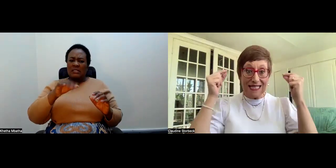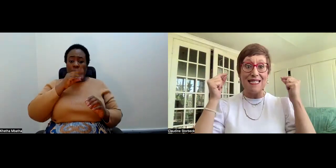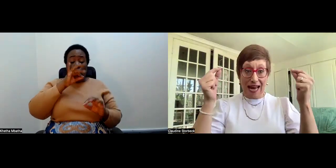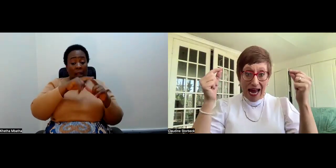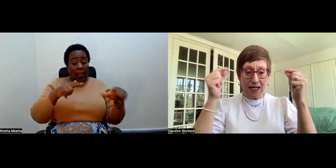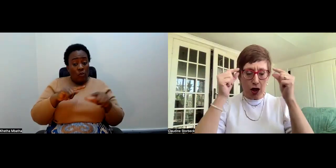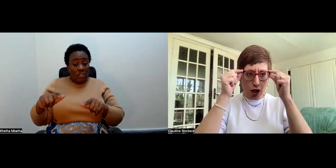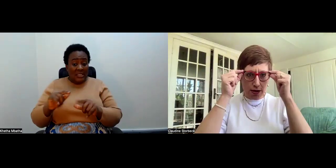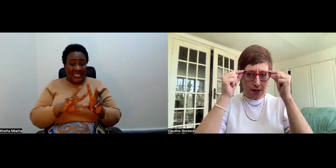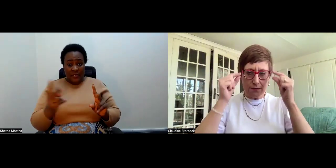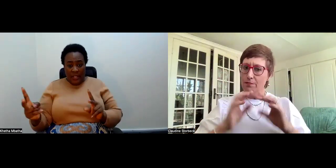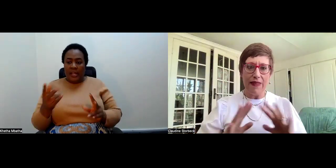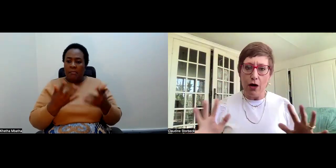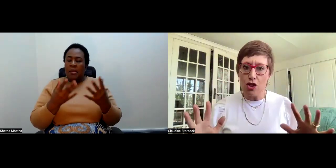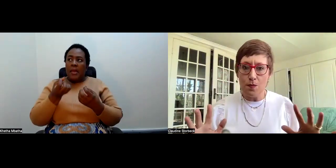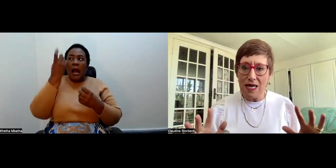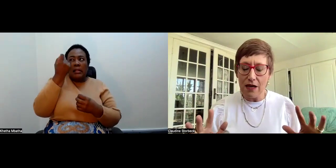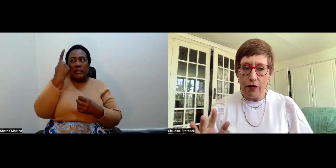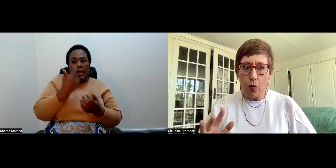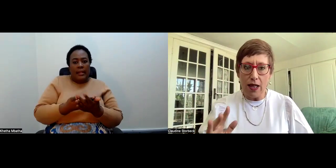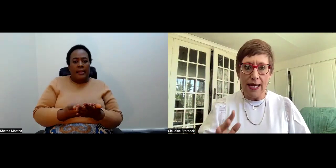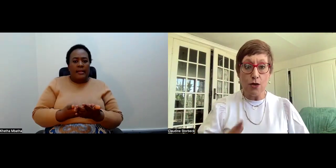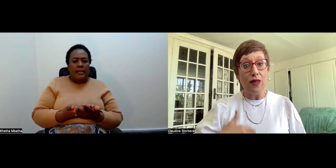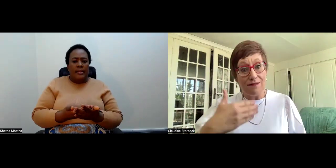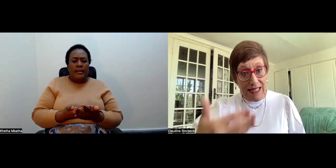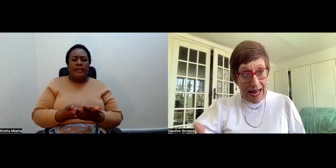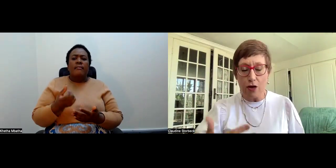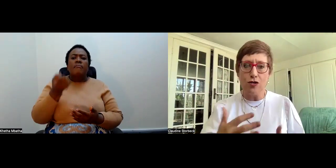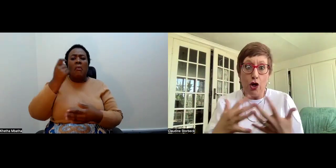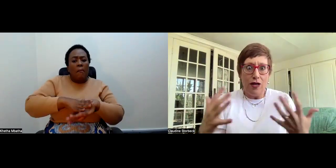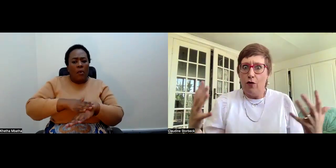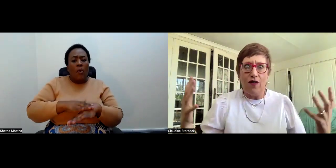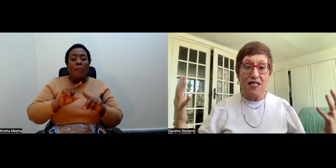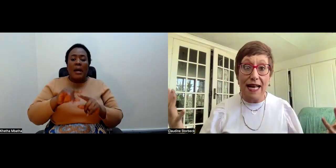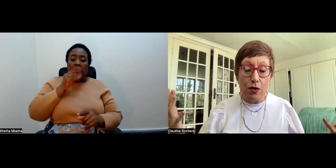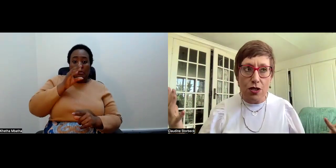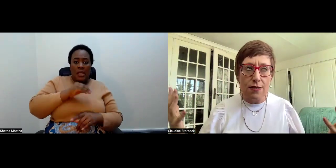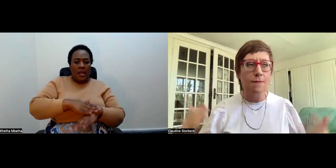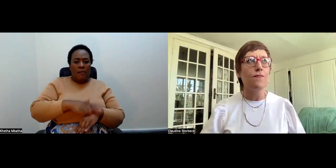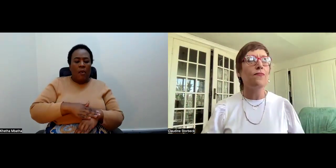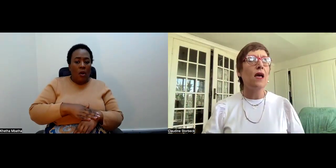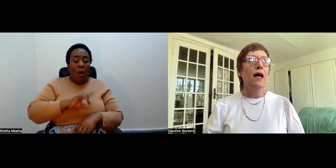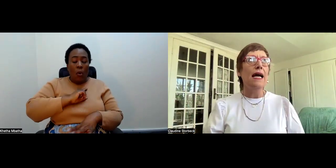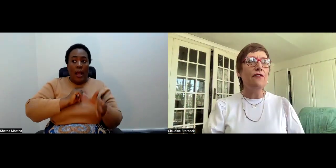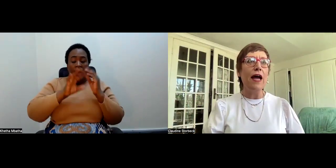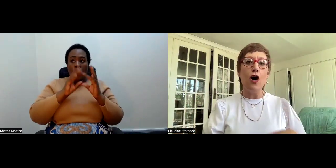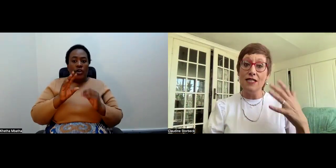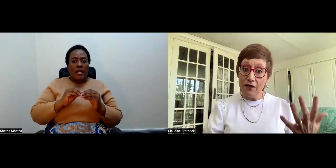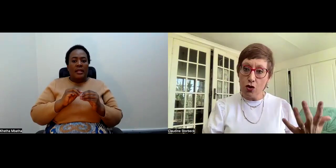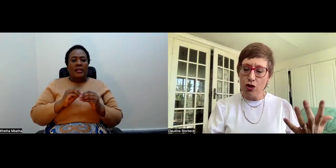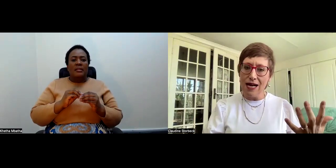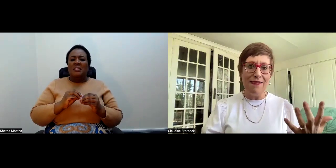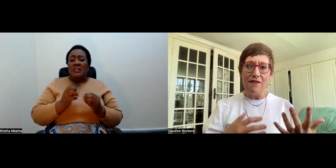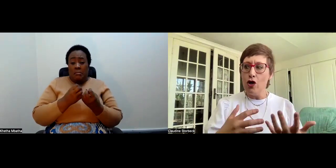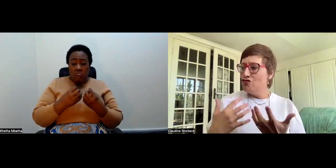may understand a lot, but they're not speaking very well yet, or they're delayed because they're learning 4, 5, 6 languages. If they are